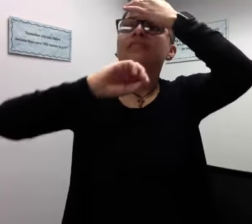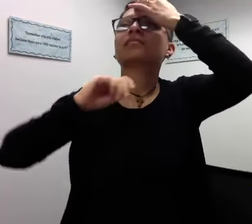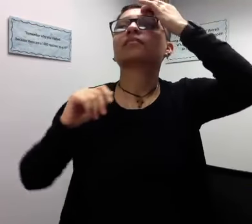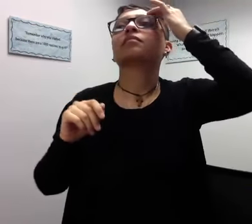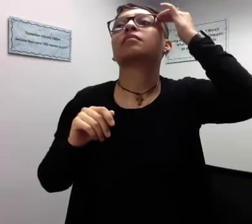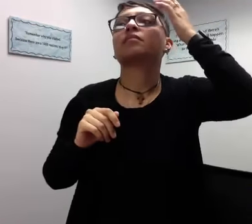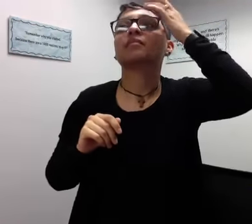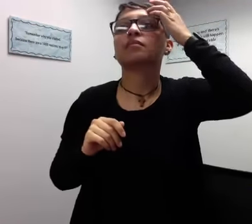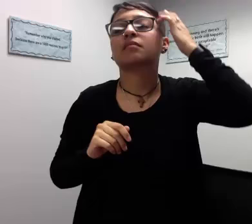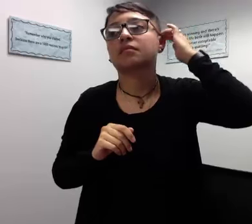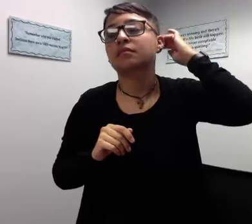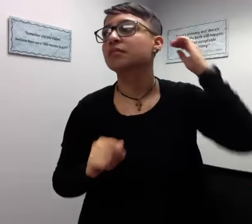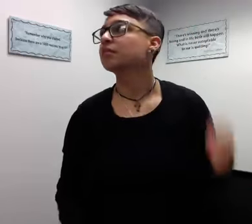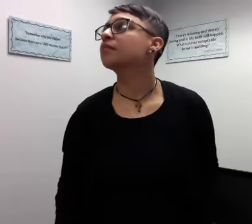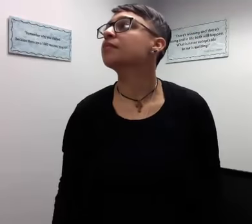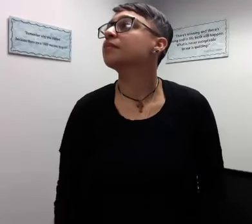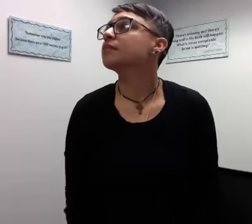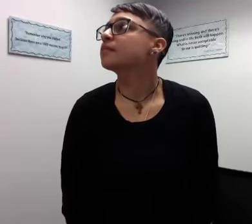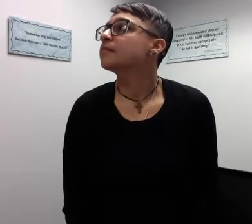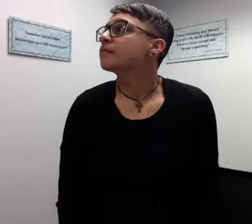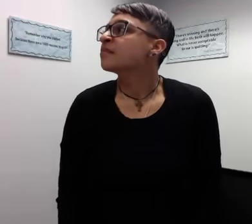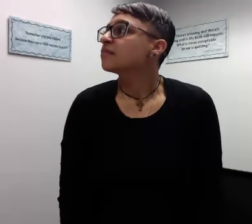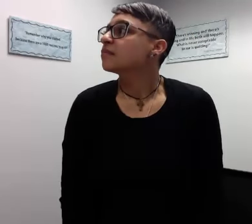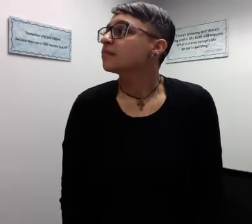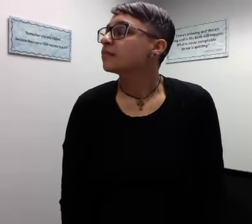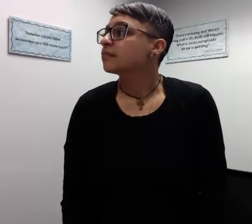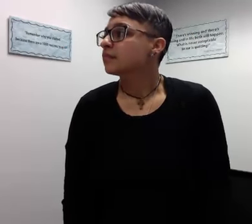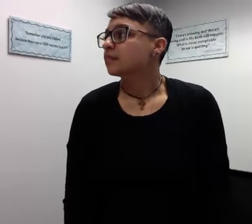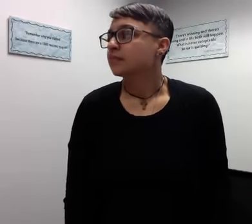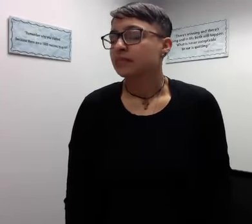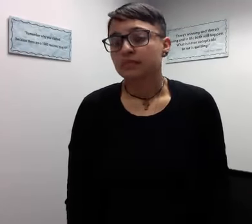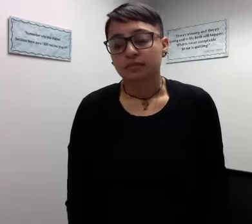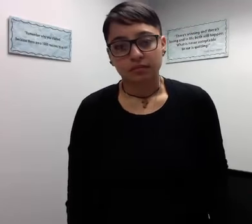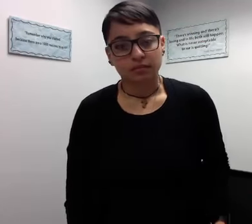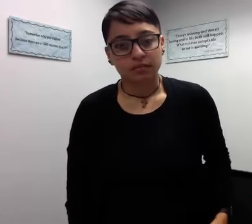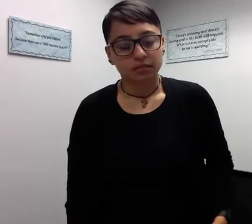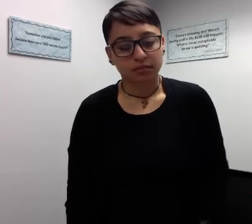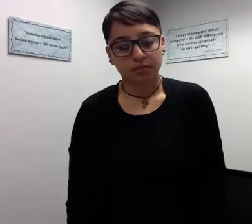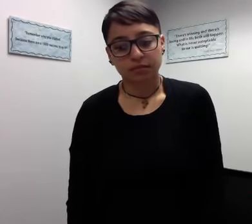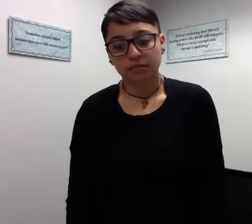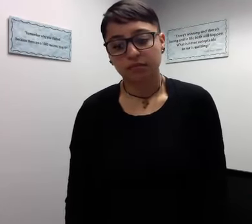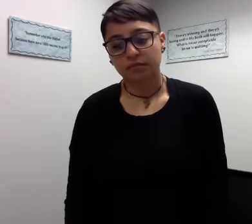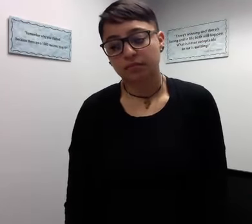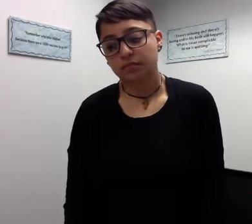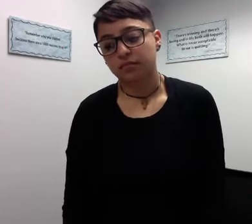your audience prefers a more English-like delivery. You will be interpreting for Neil